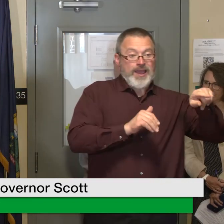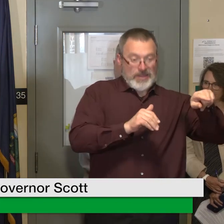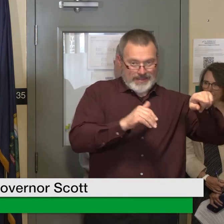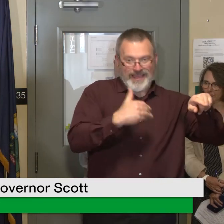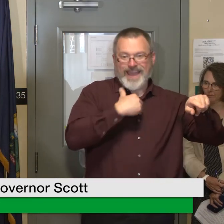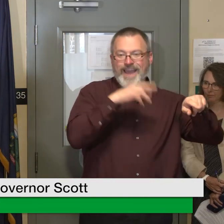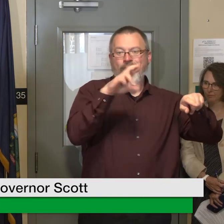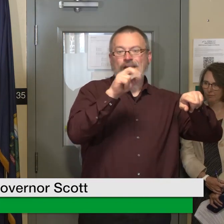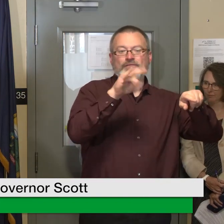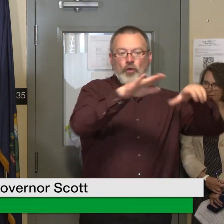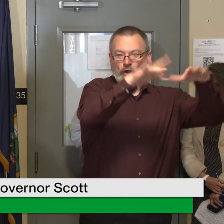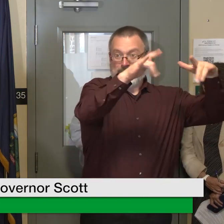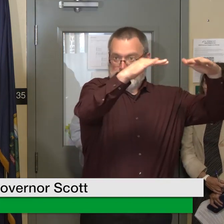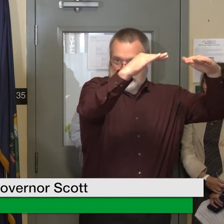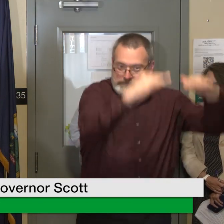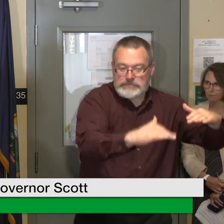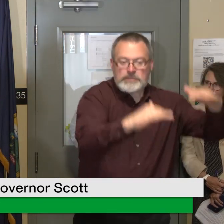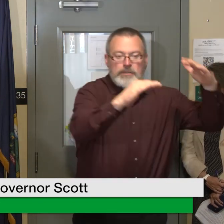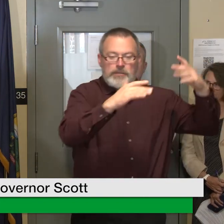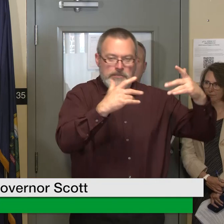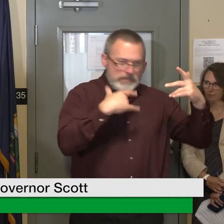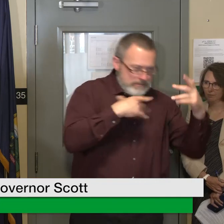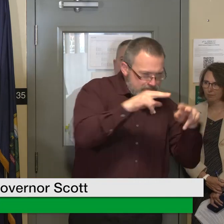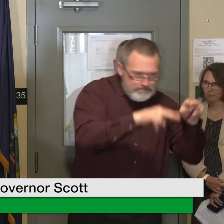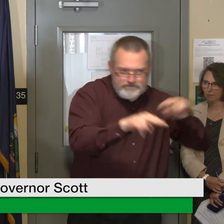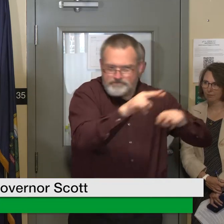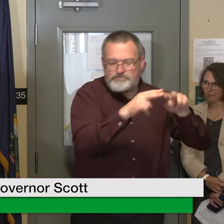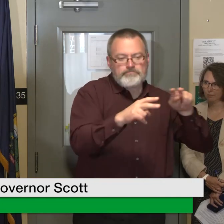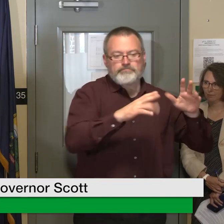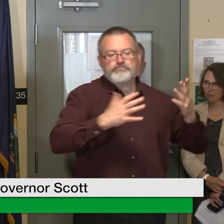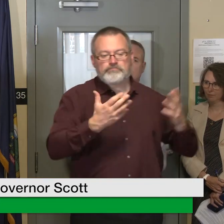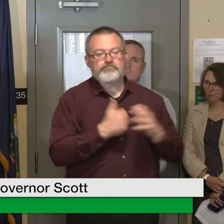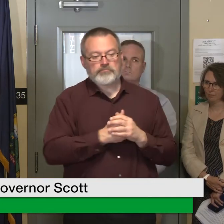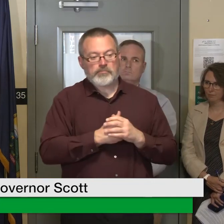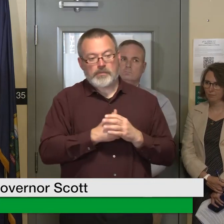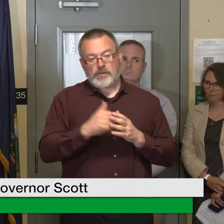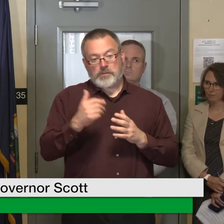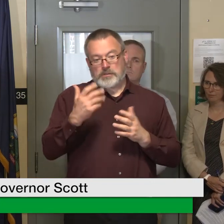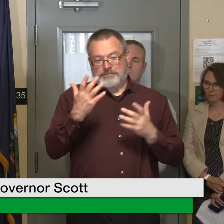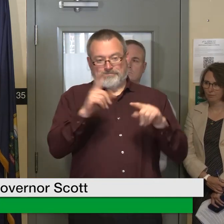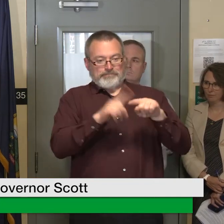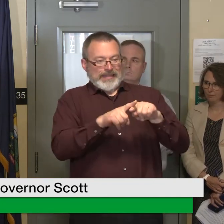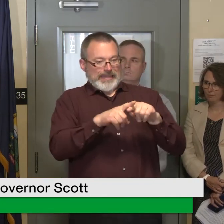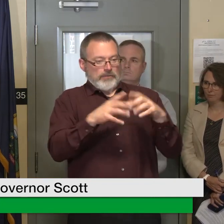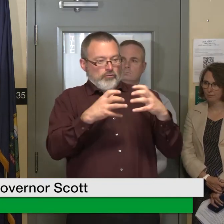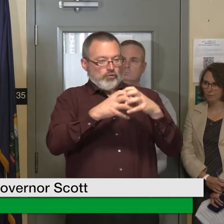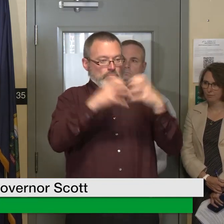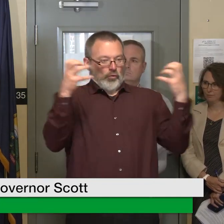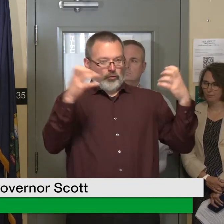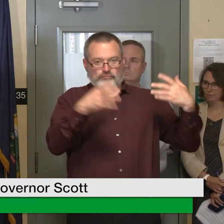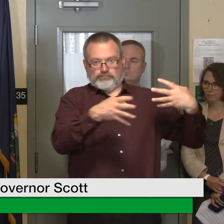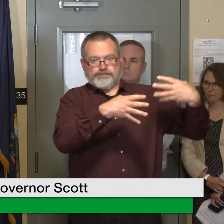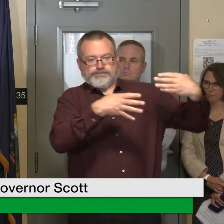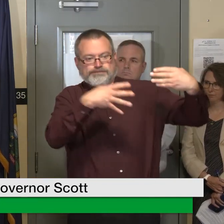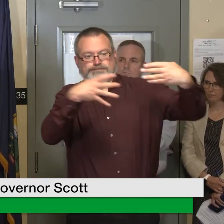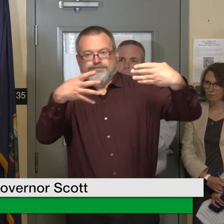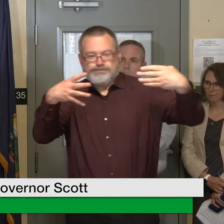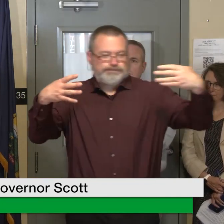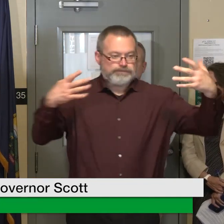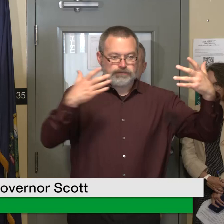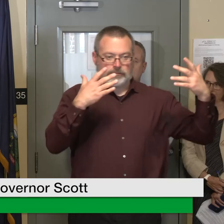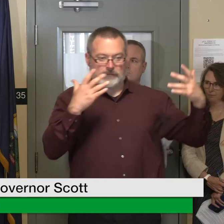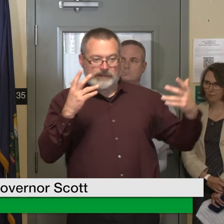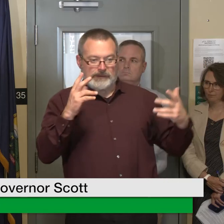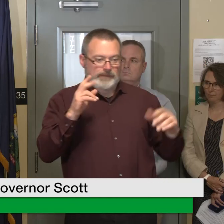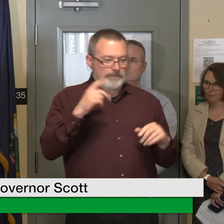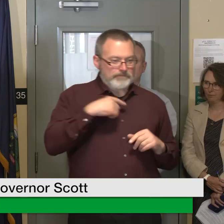specific operating protocol, and we trigger different levels of operation of the gates based on flows we're observing in the Winooski River